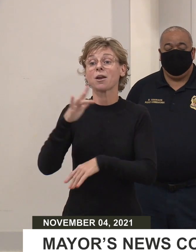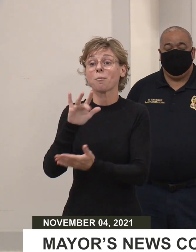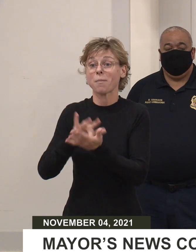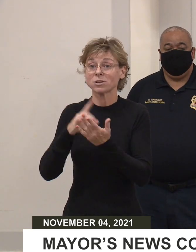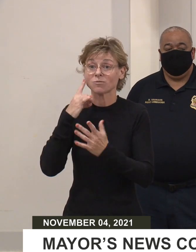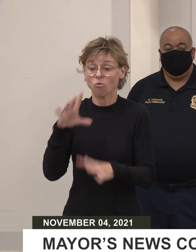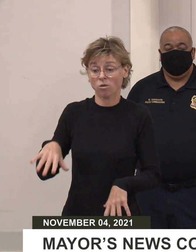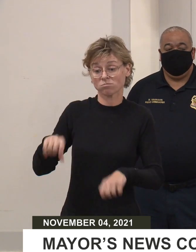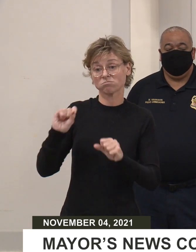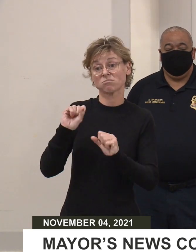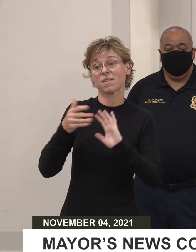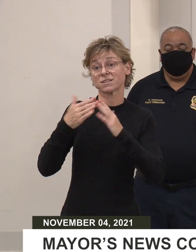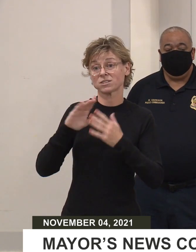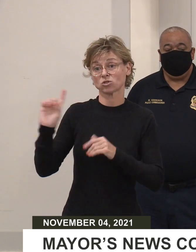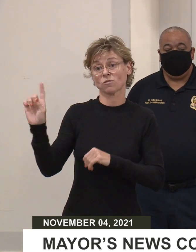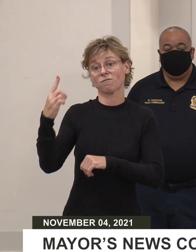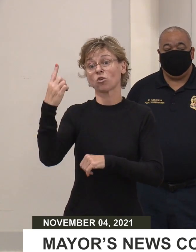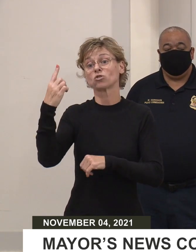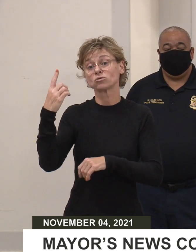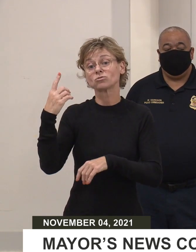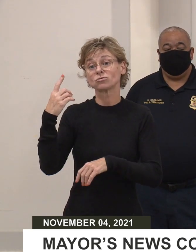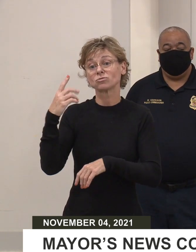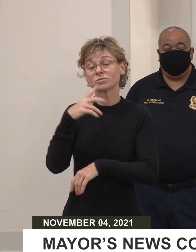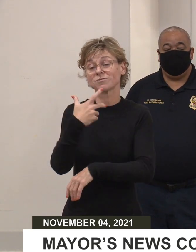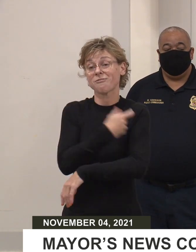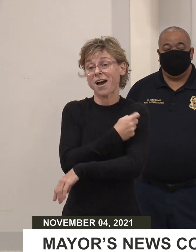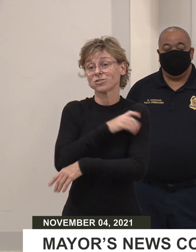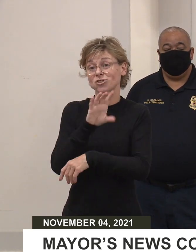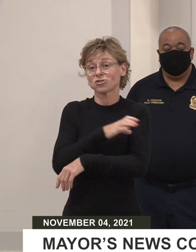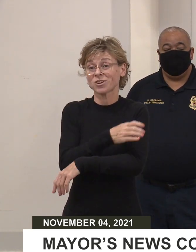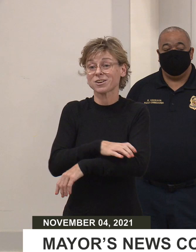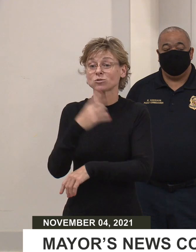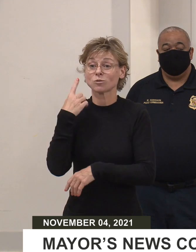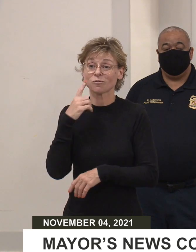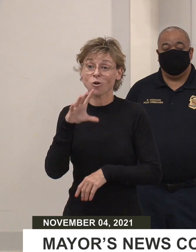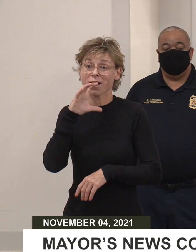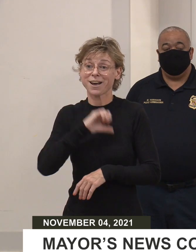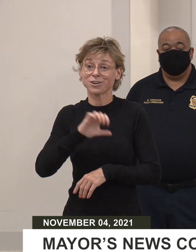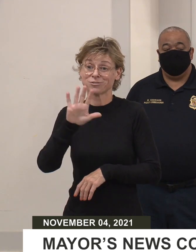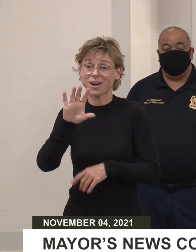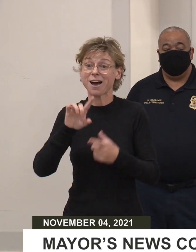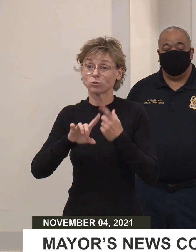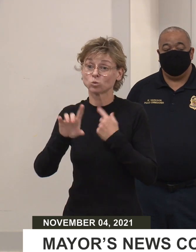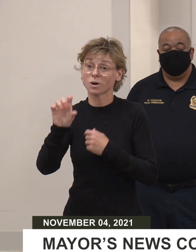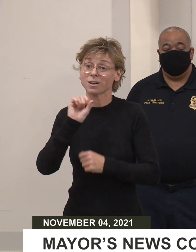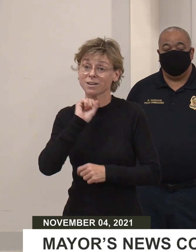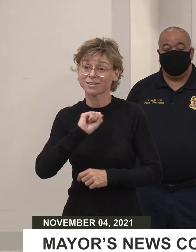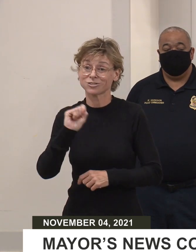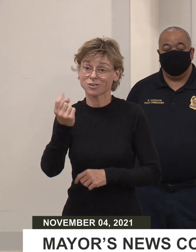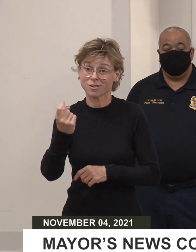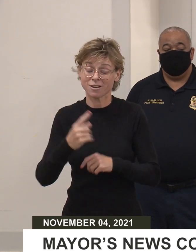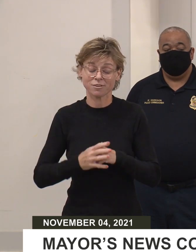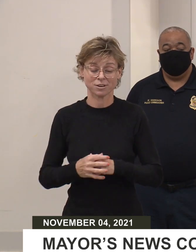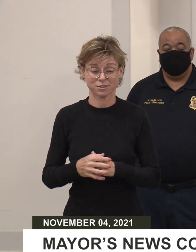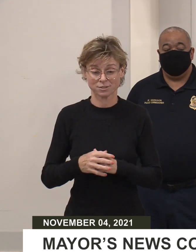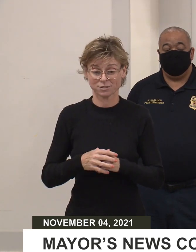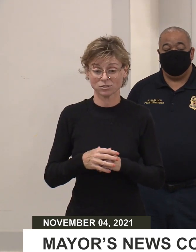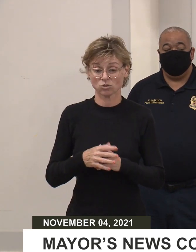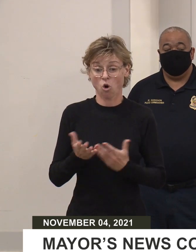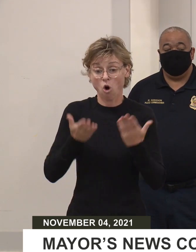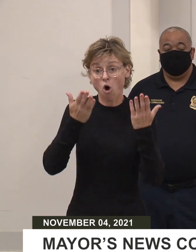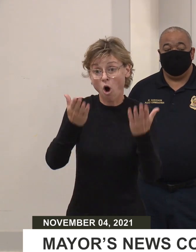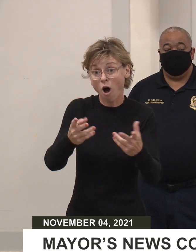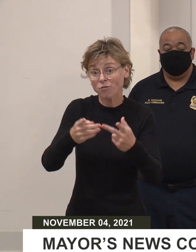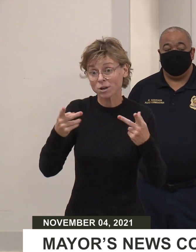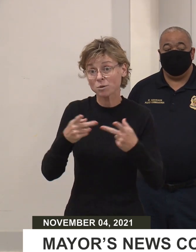the city's first vaccination clinics for 5 to 11-year-olds. Clinic sites offering vaccinations specifically for this population